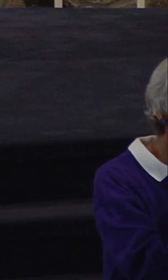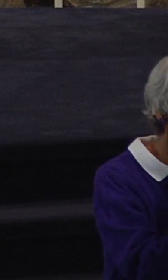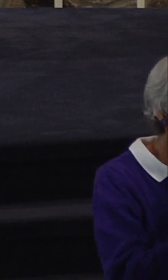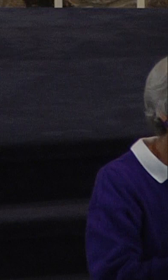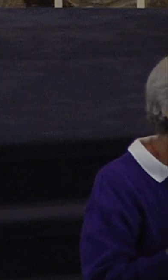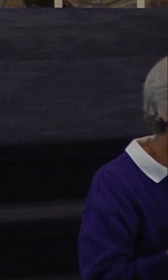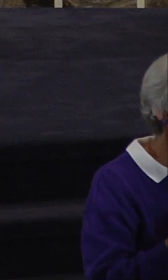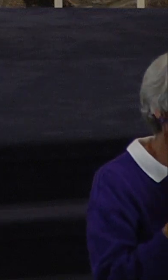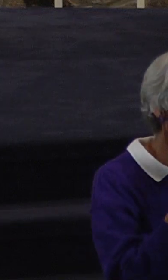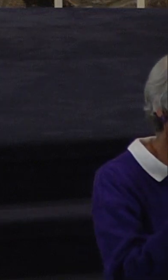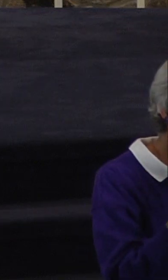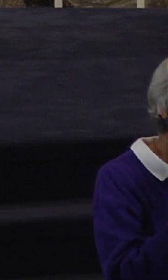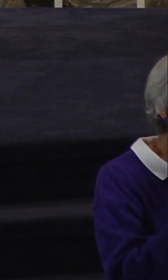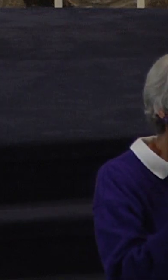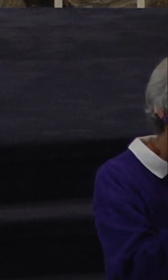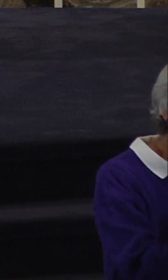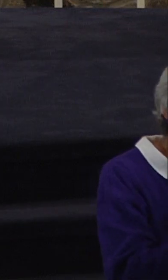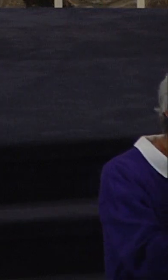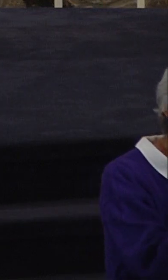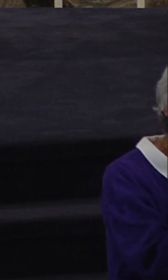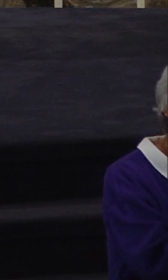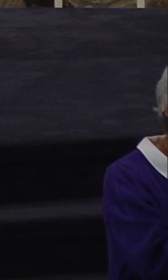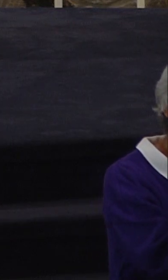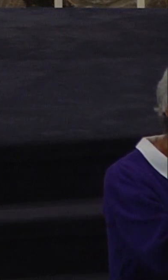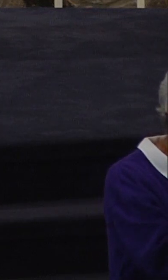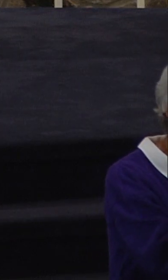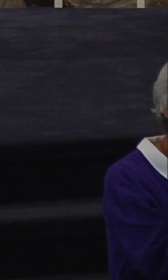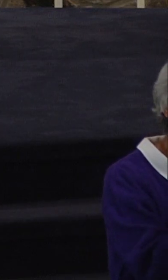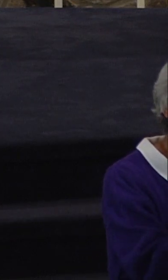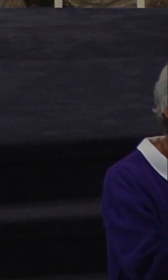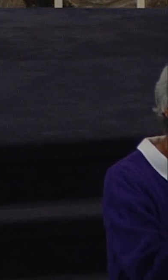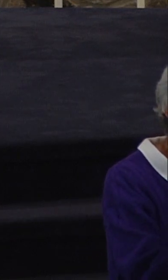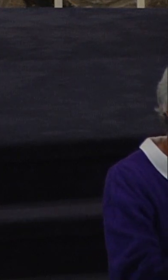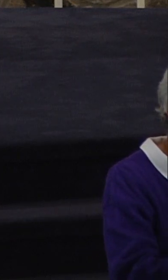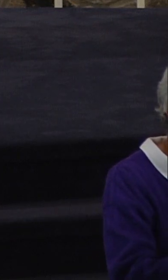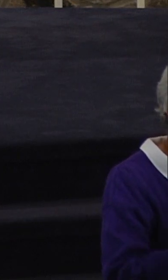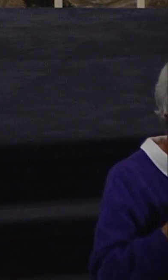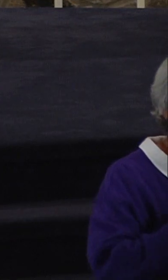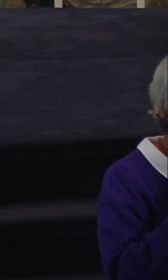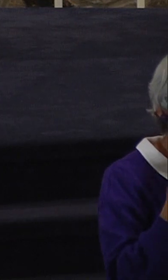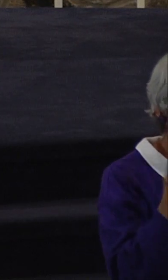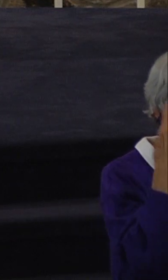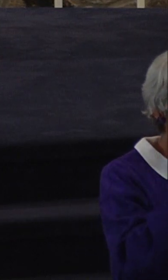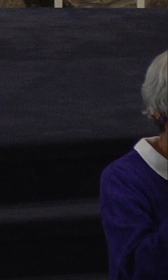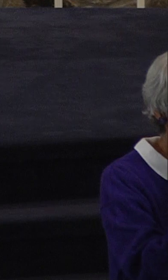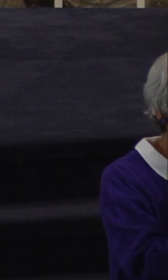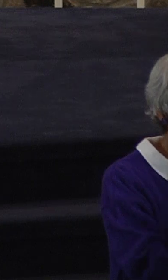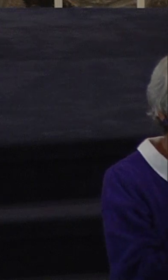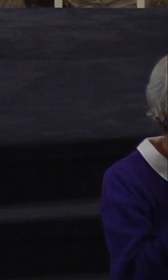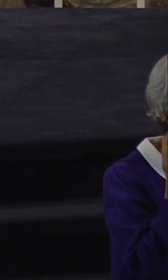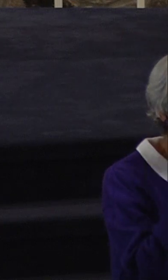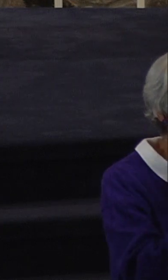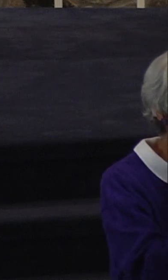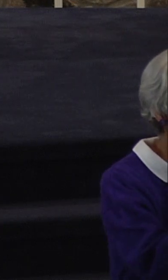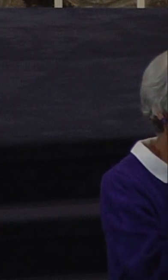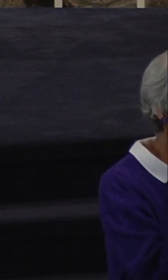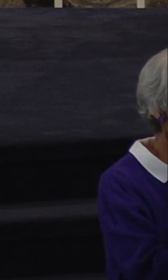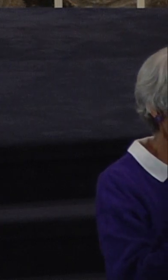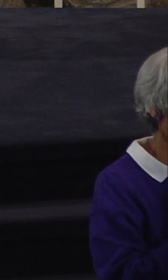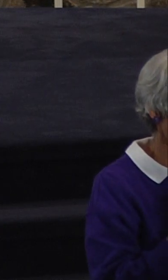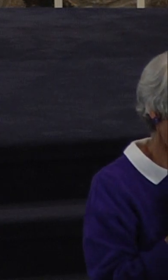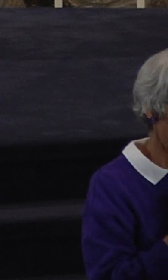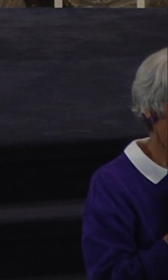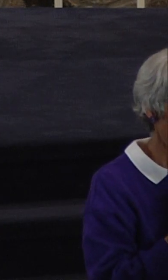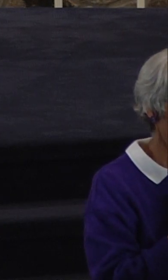for this vital ministry. And so we thank you and we pray for Josh, Amy,